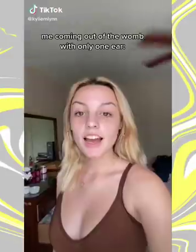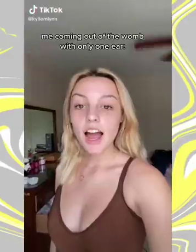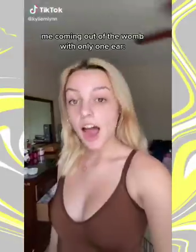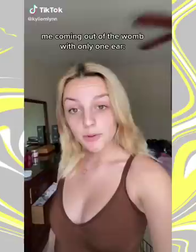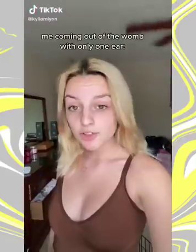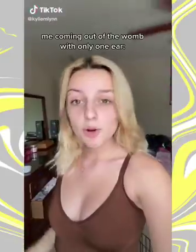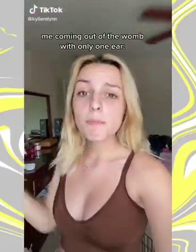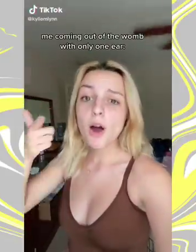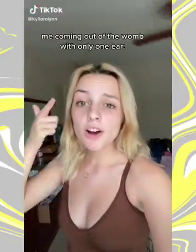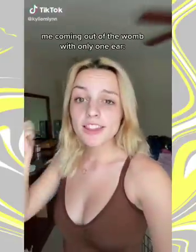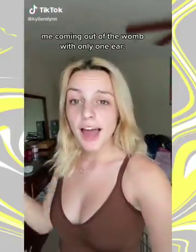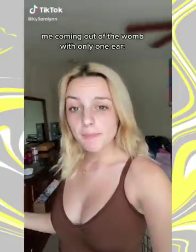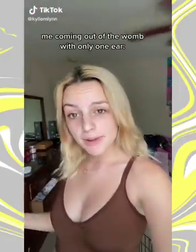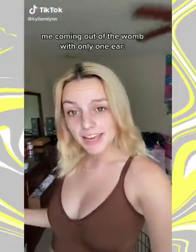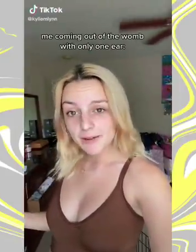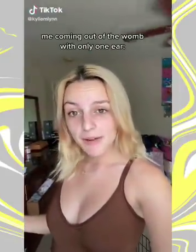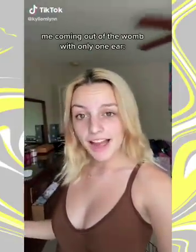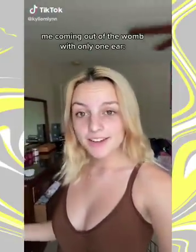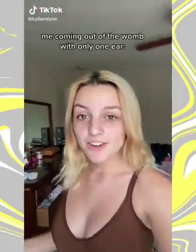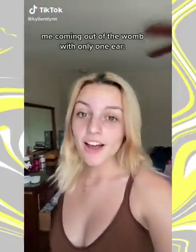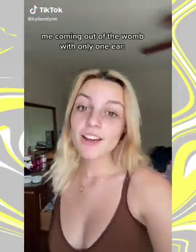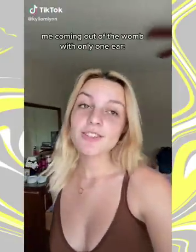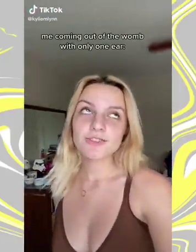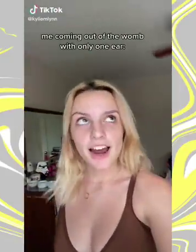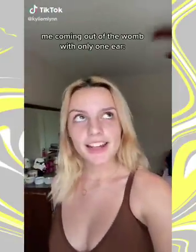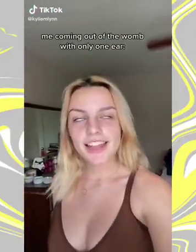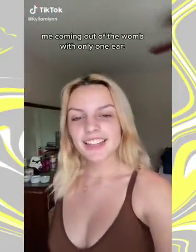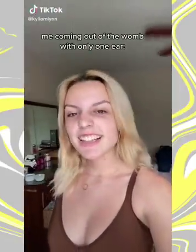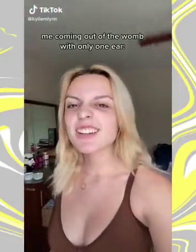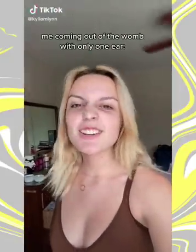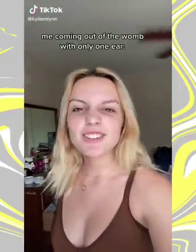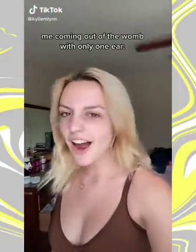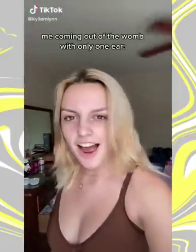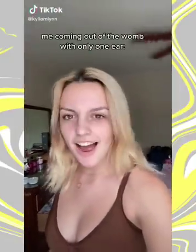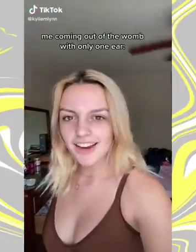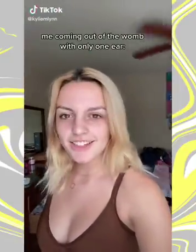I want you to park that Big Mac truck right in this little garage.